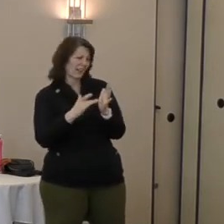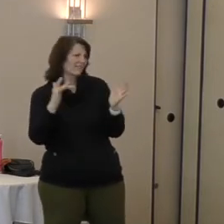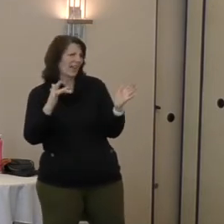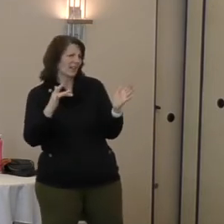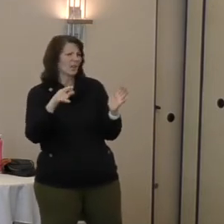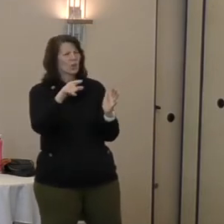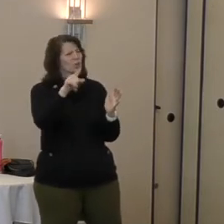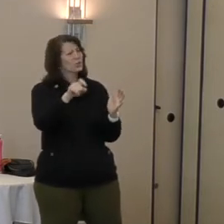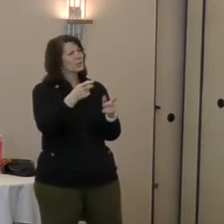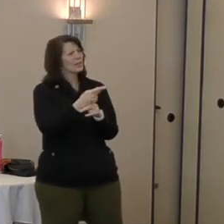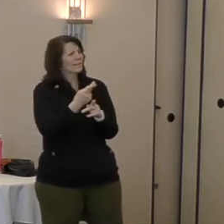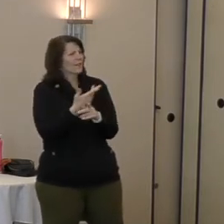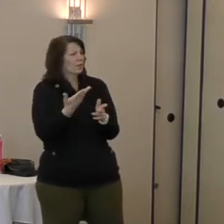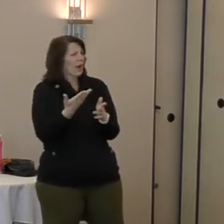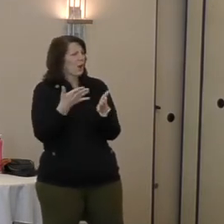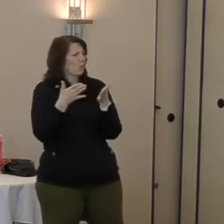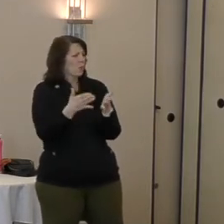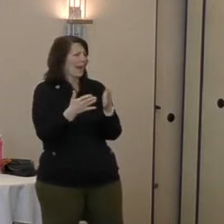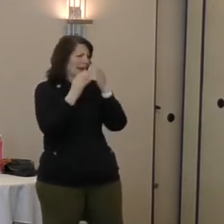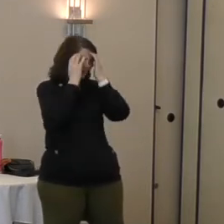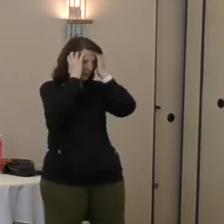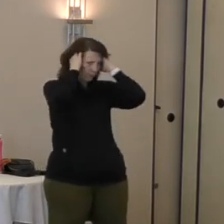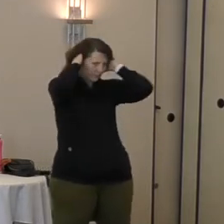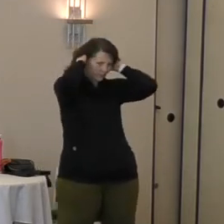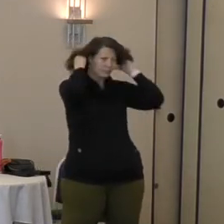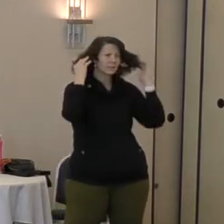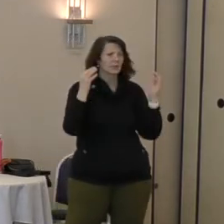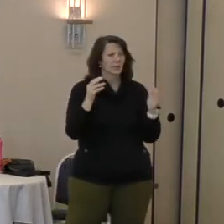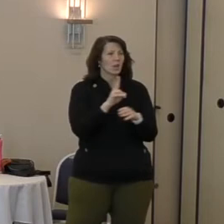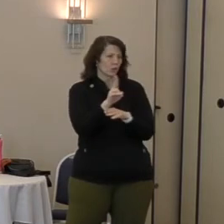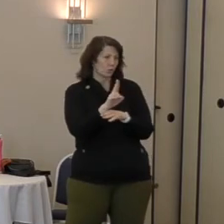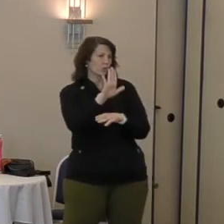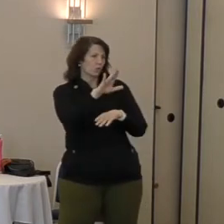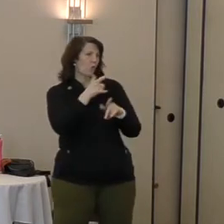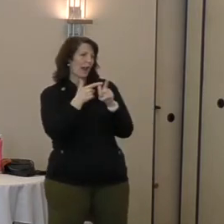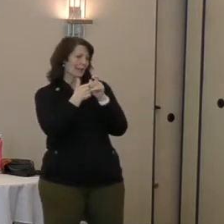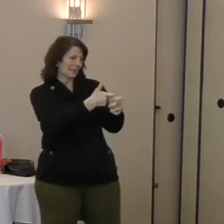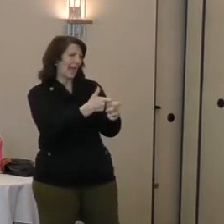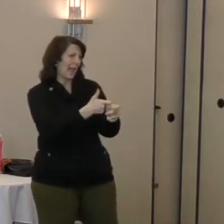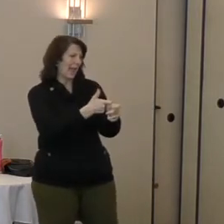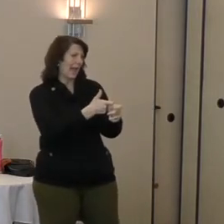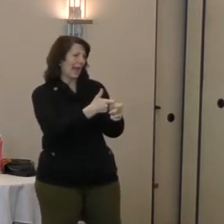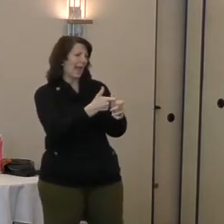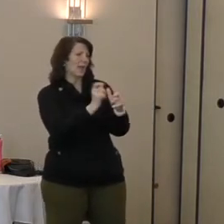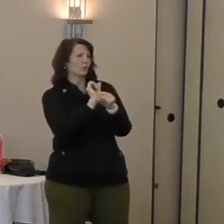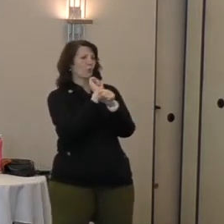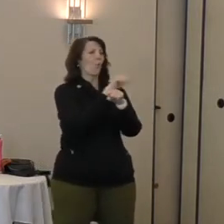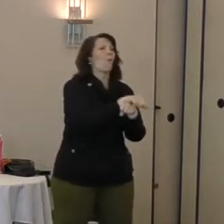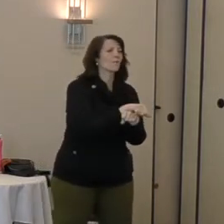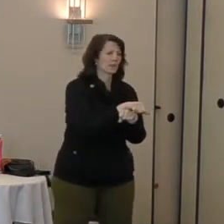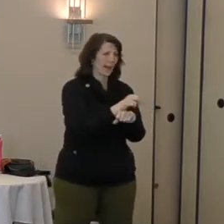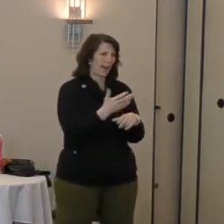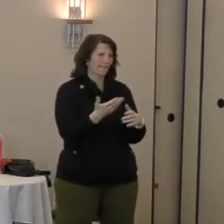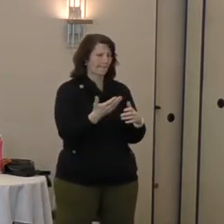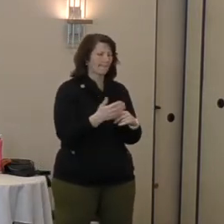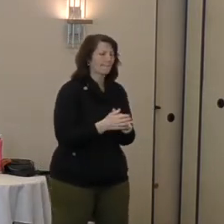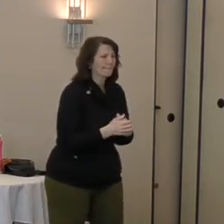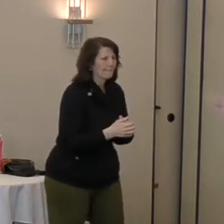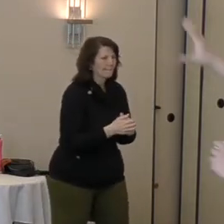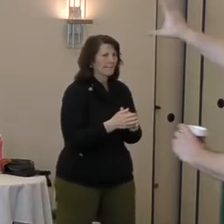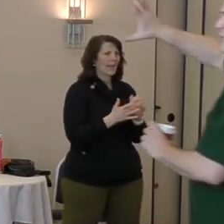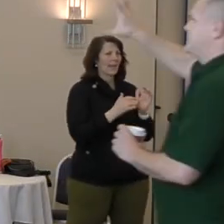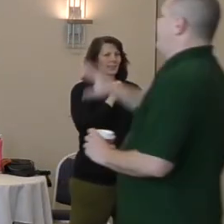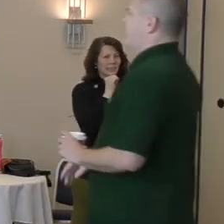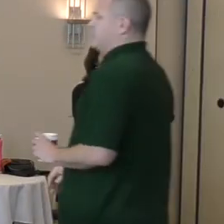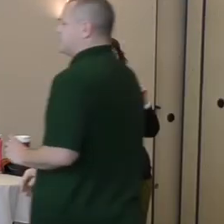so you need to figure out ways to employ your attack to overcome those just inherent